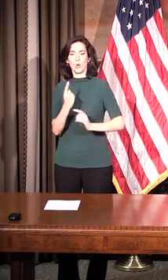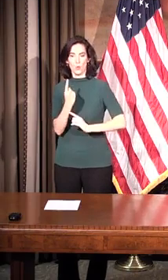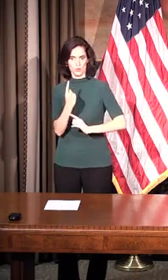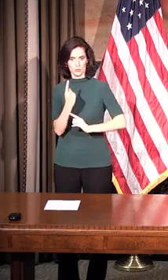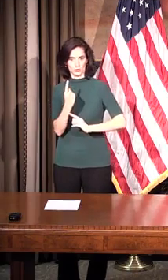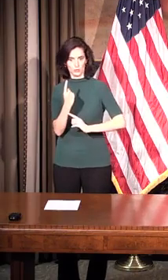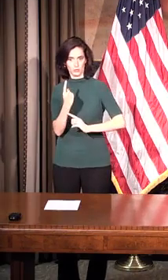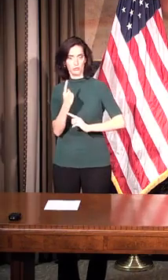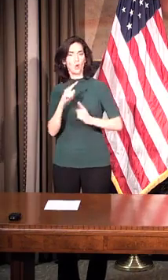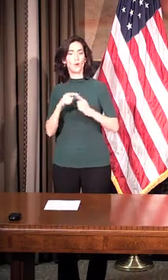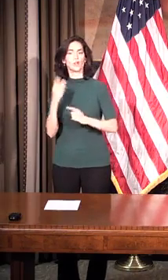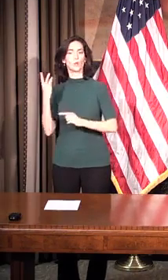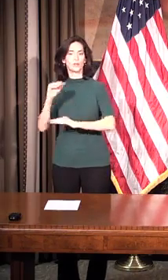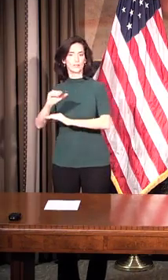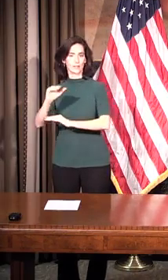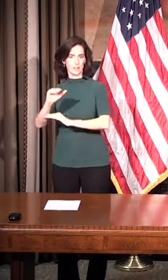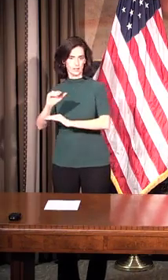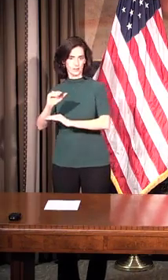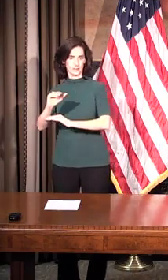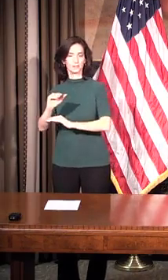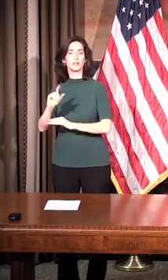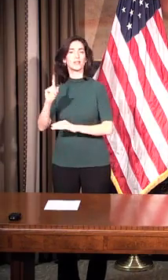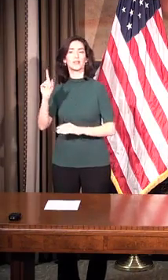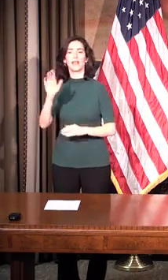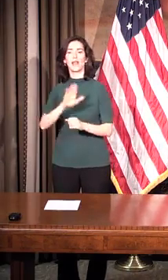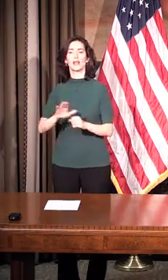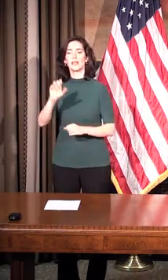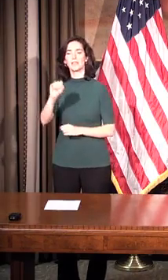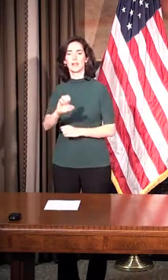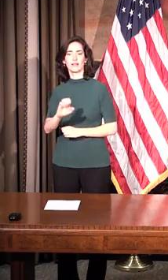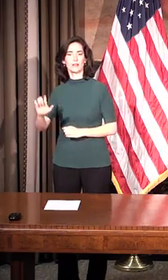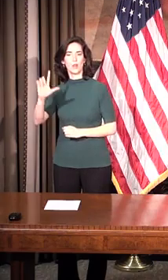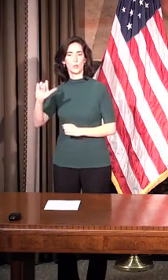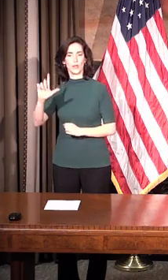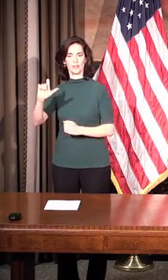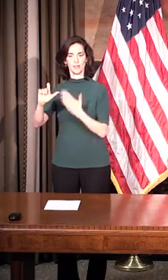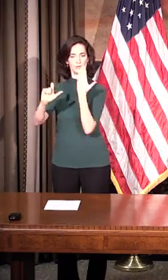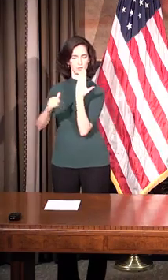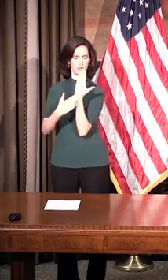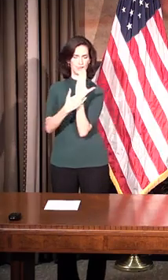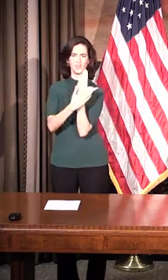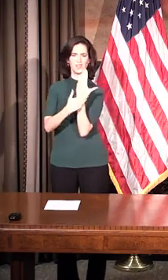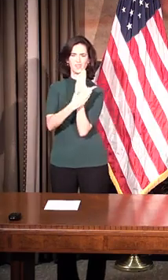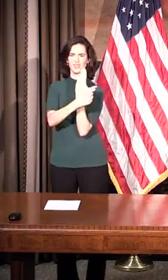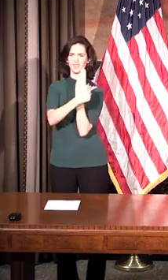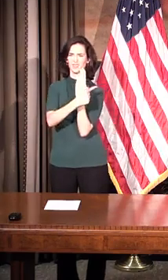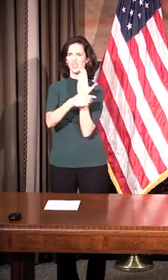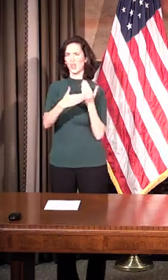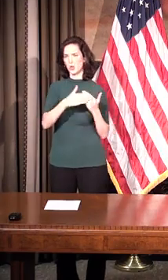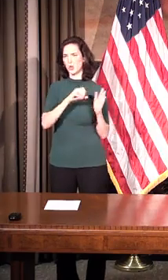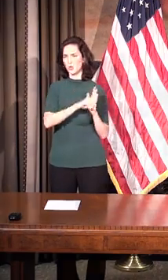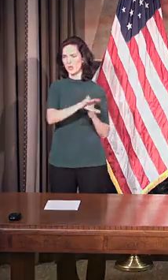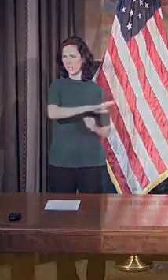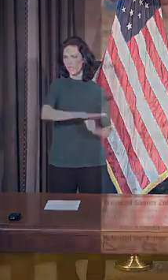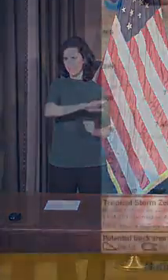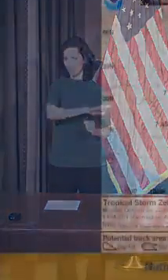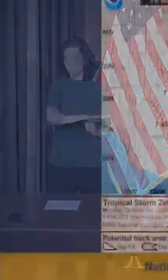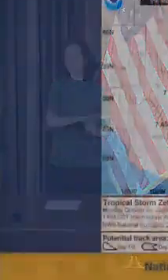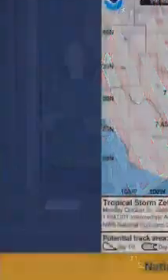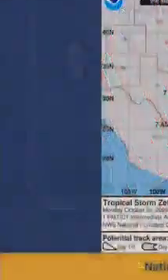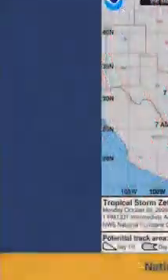on Wednesday evening in southeast Louisiana. At this time, the hurricane is expected to be primarily a wind